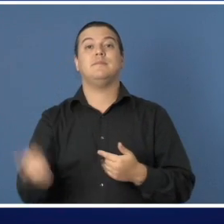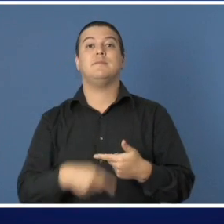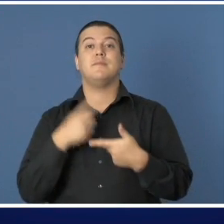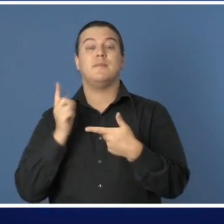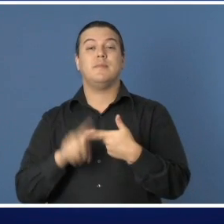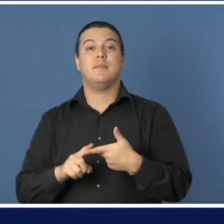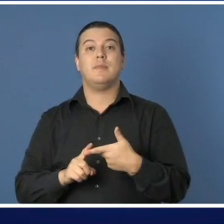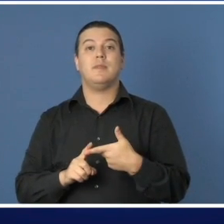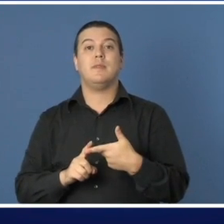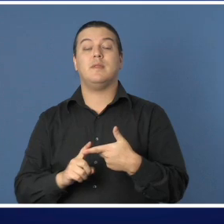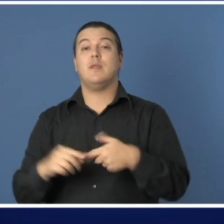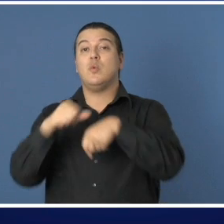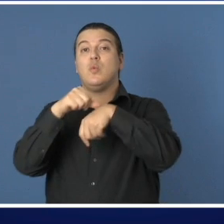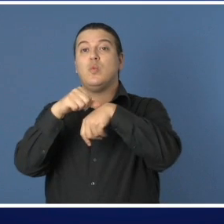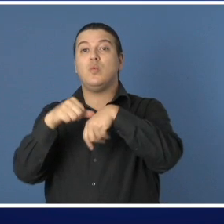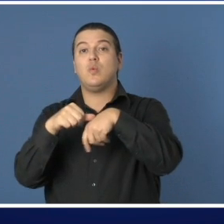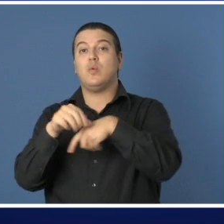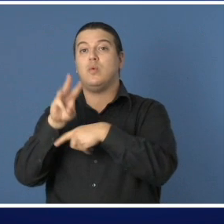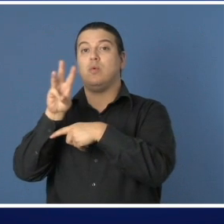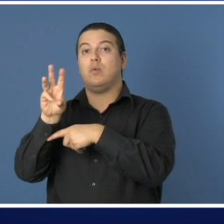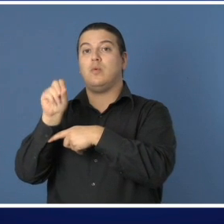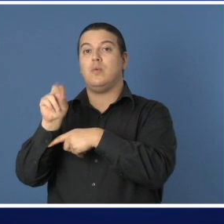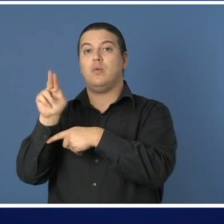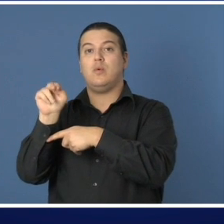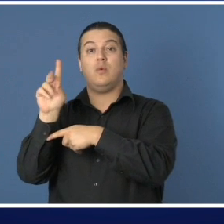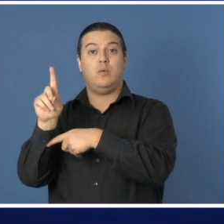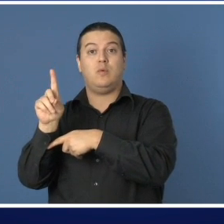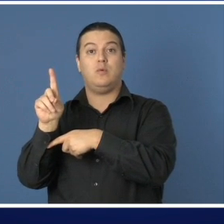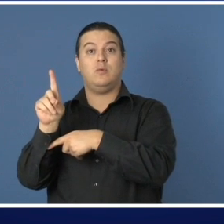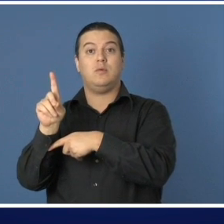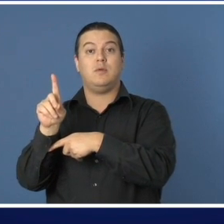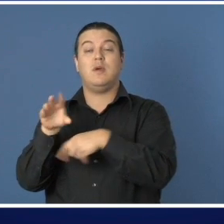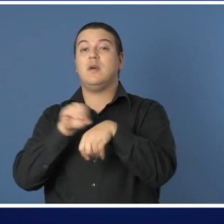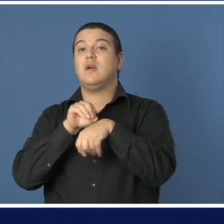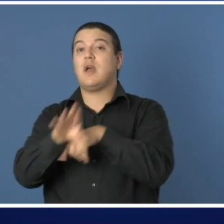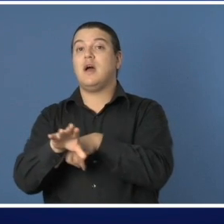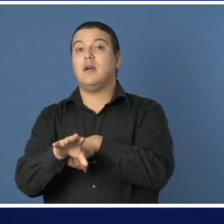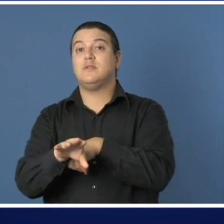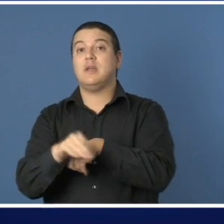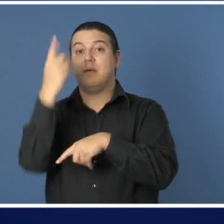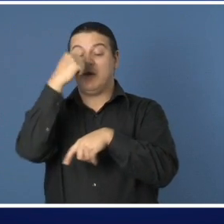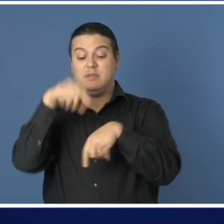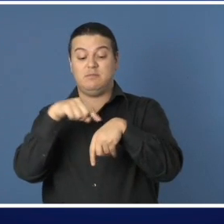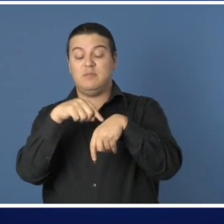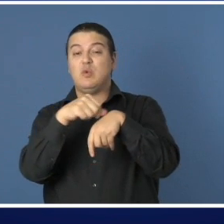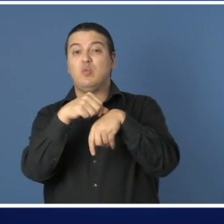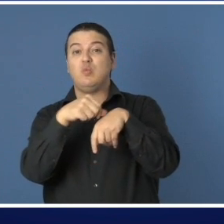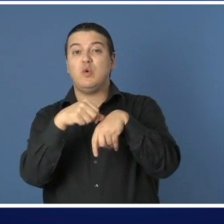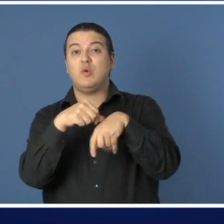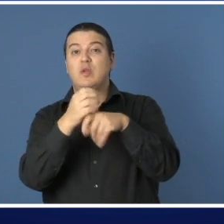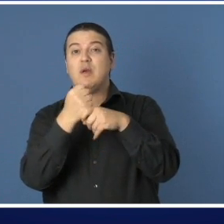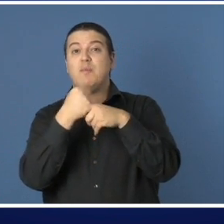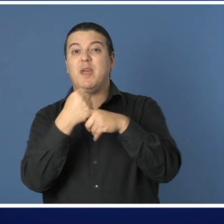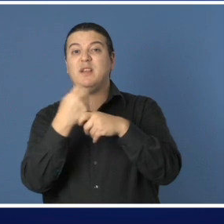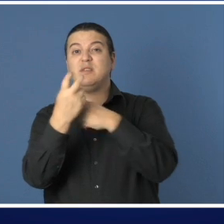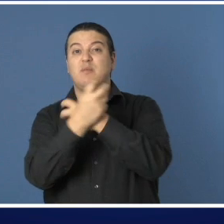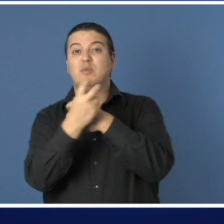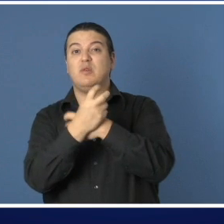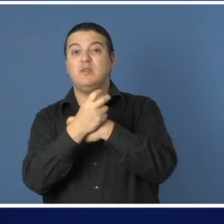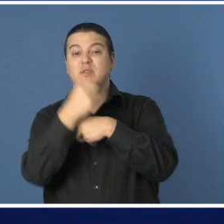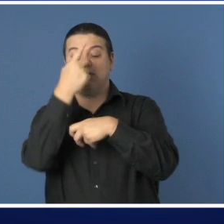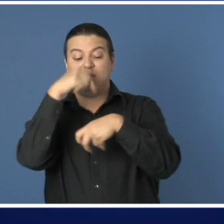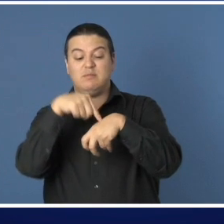Wound botulism is caused by toxin produced from a wound infected